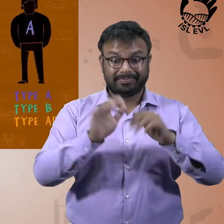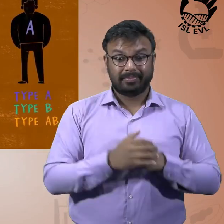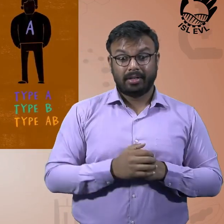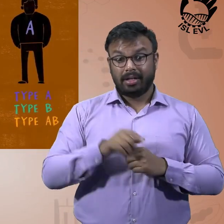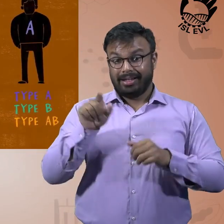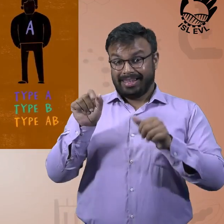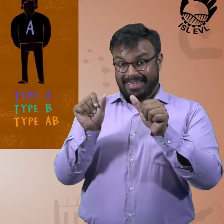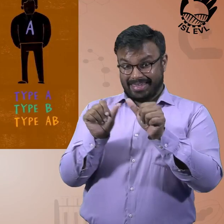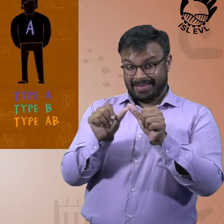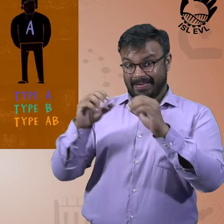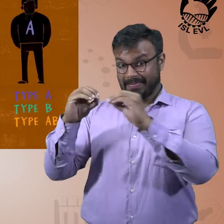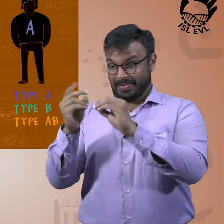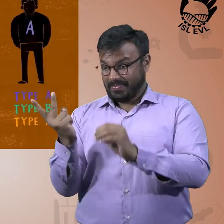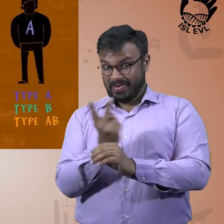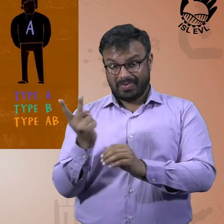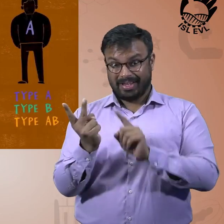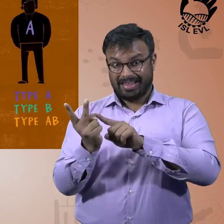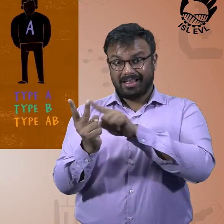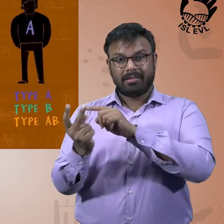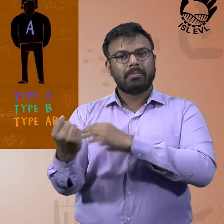This is the dominating power